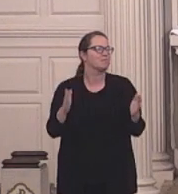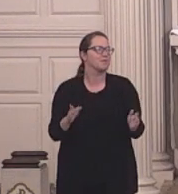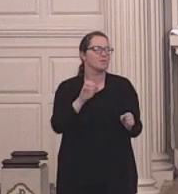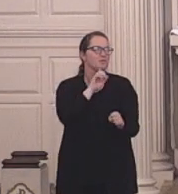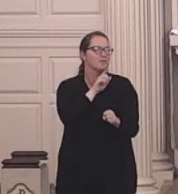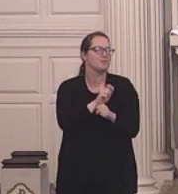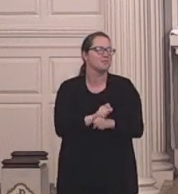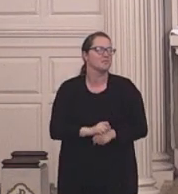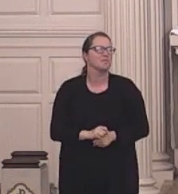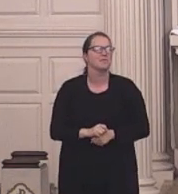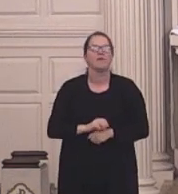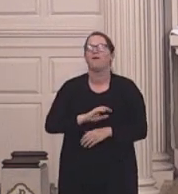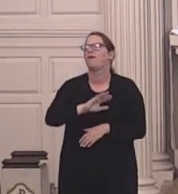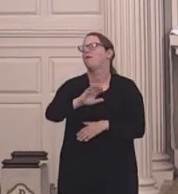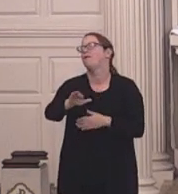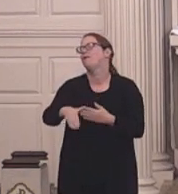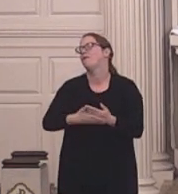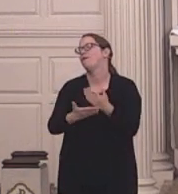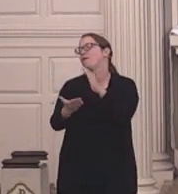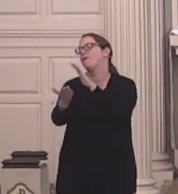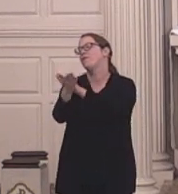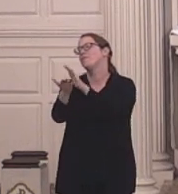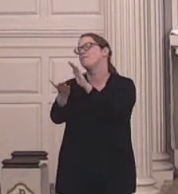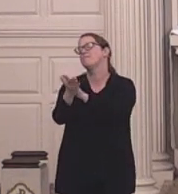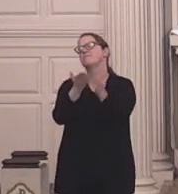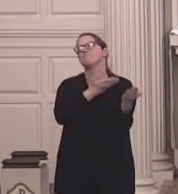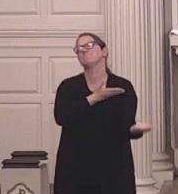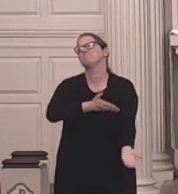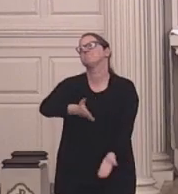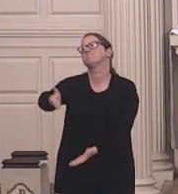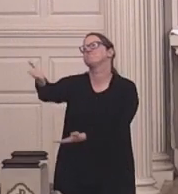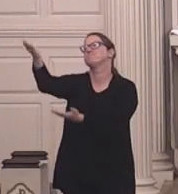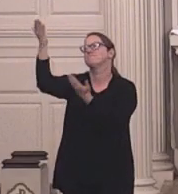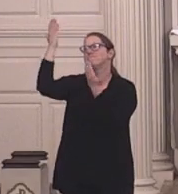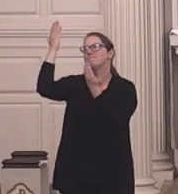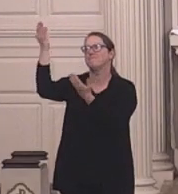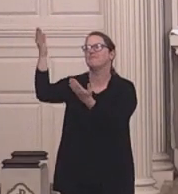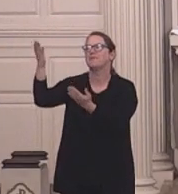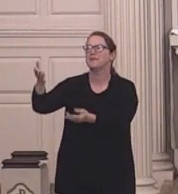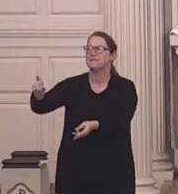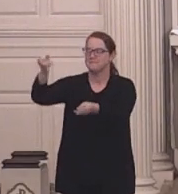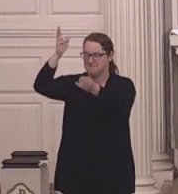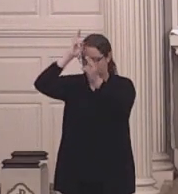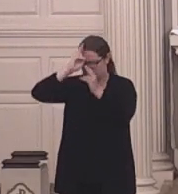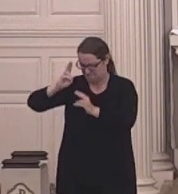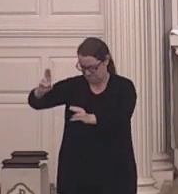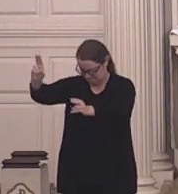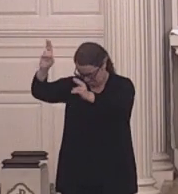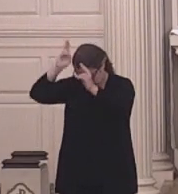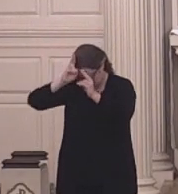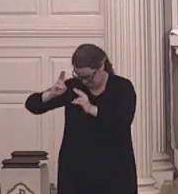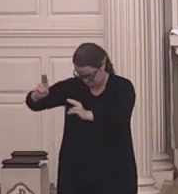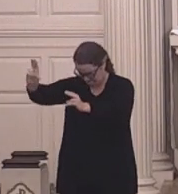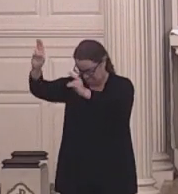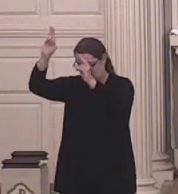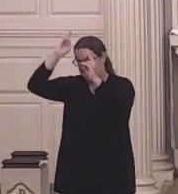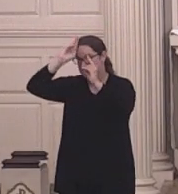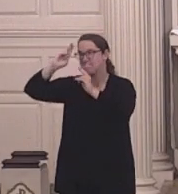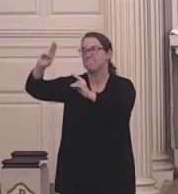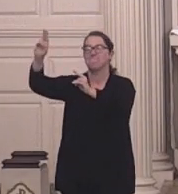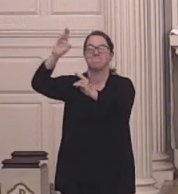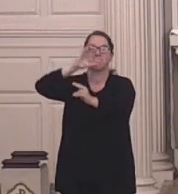the praise you know. He is more than you below.